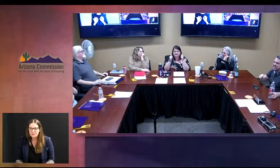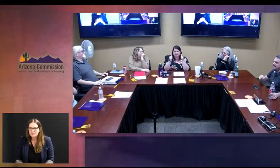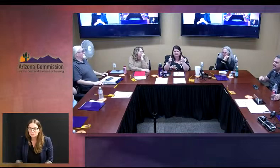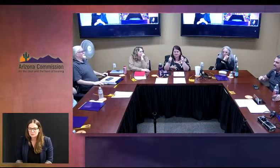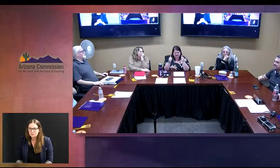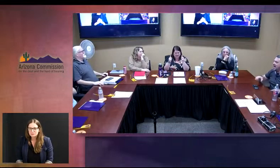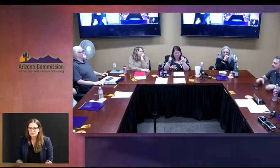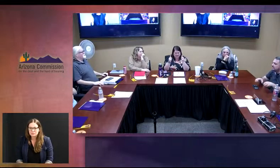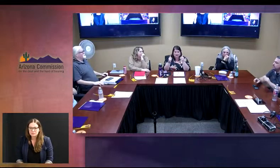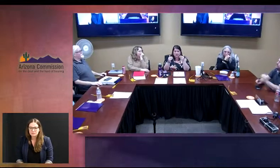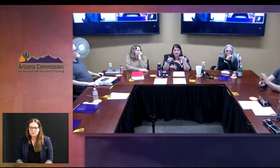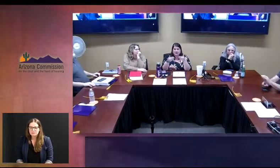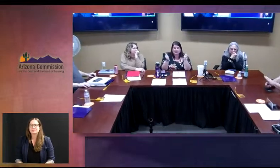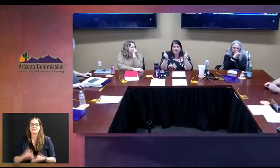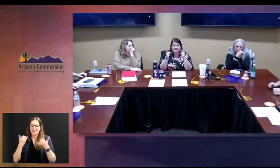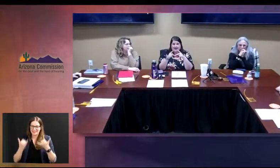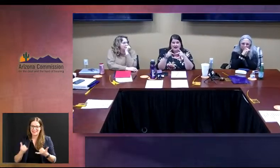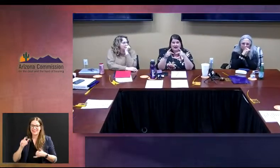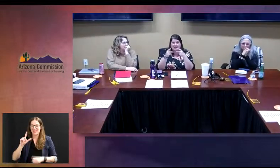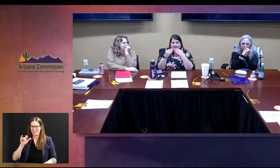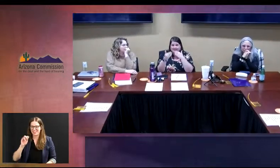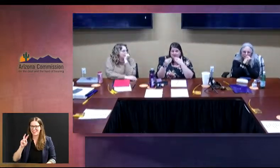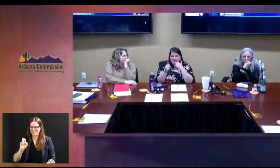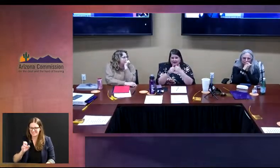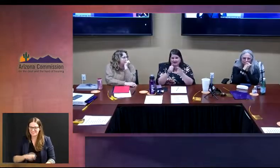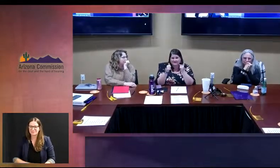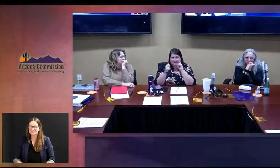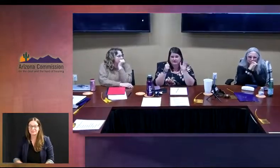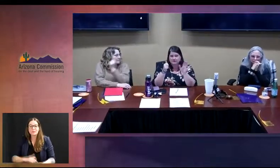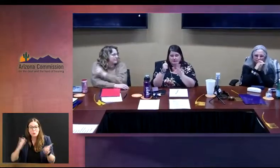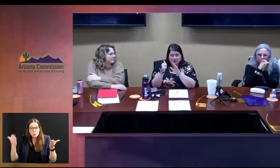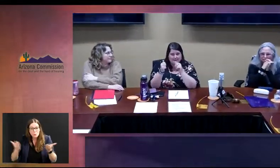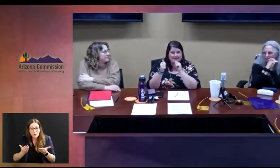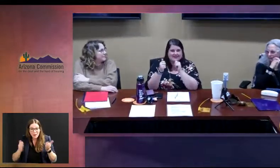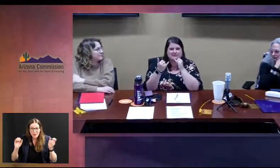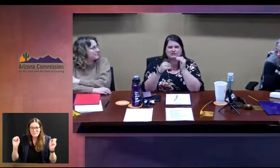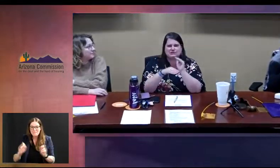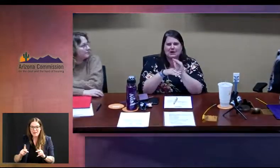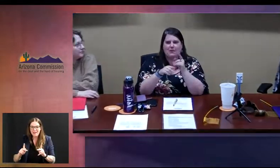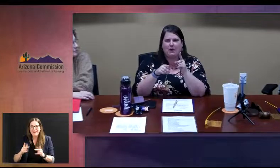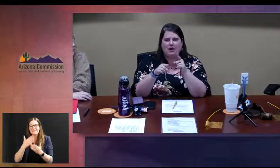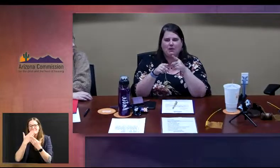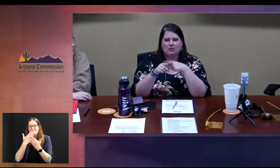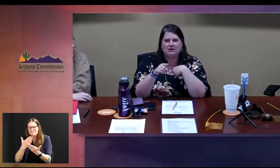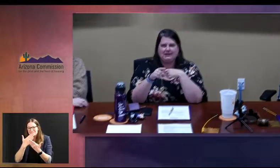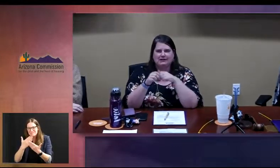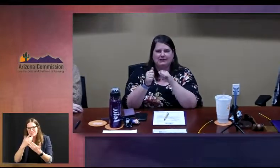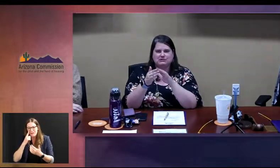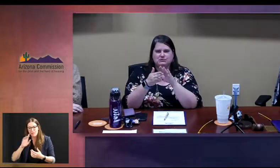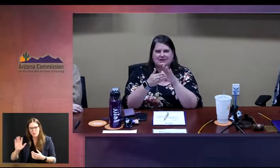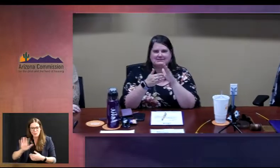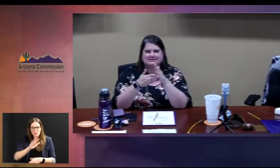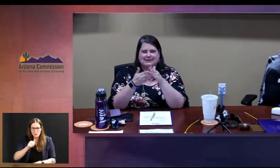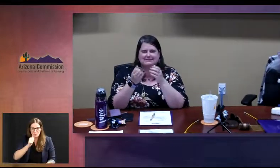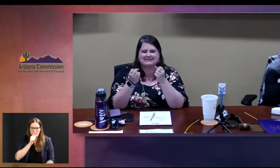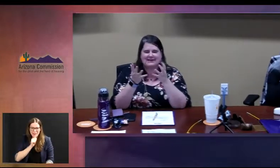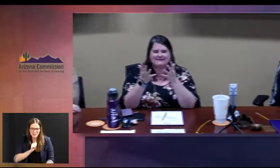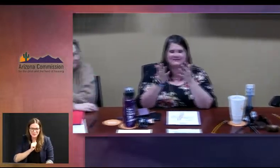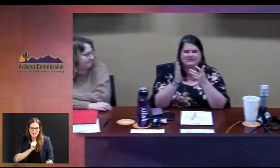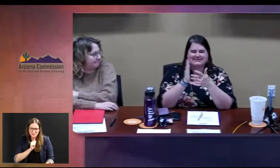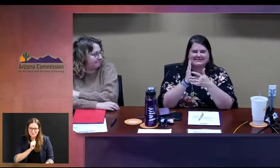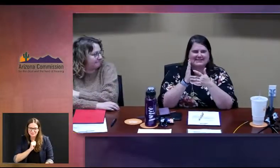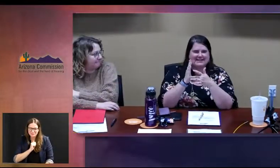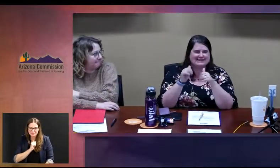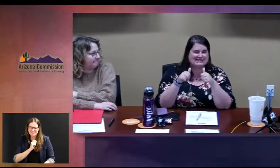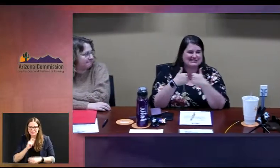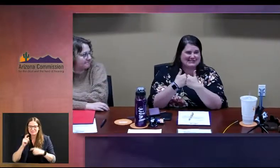Okay, we are now live. Welcome back. Thank you everyone for your patience this evening while